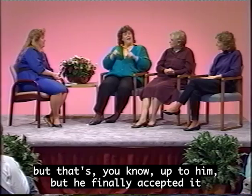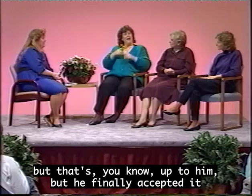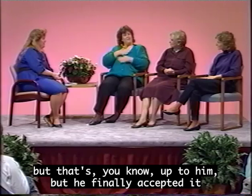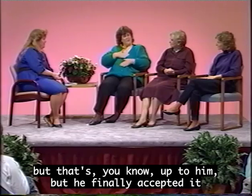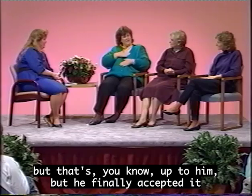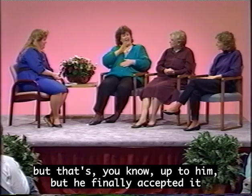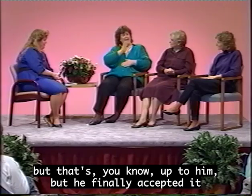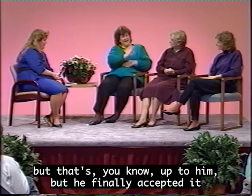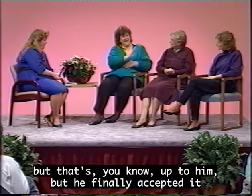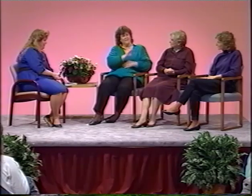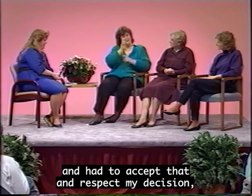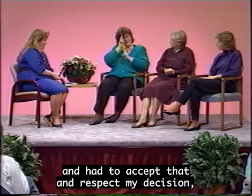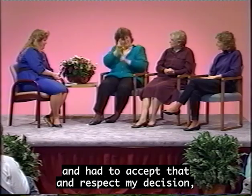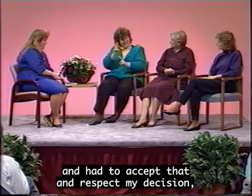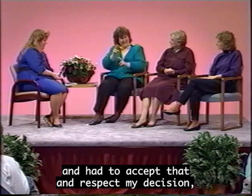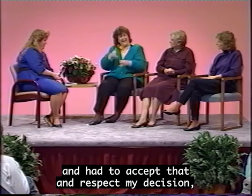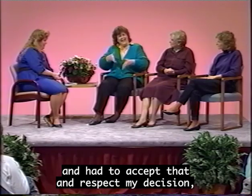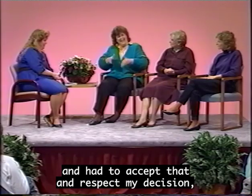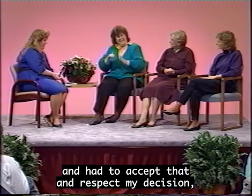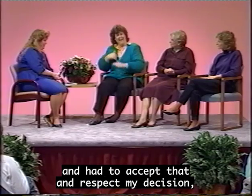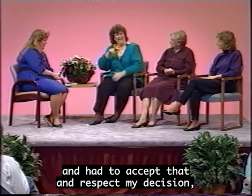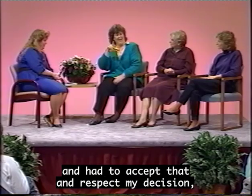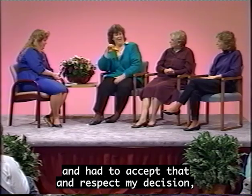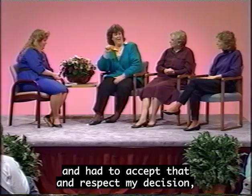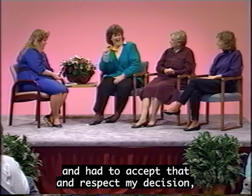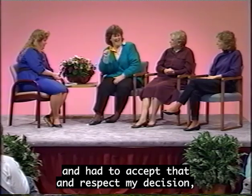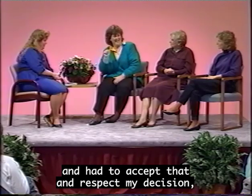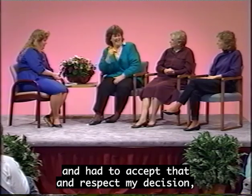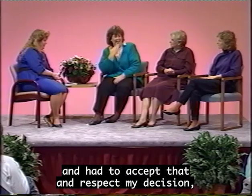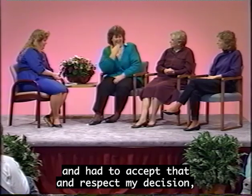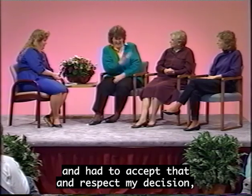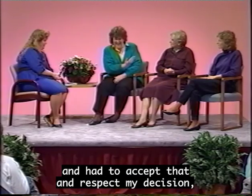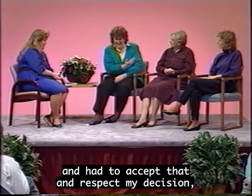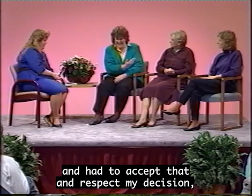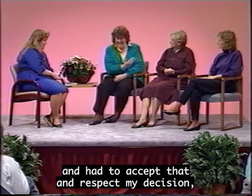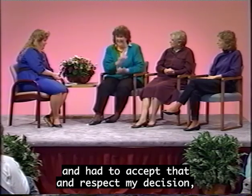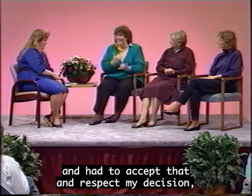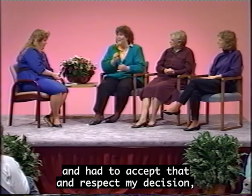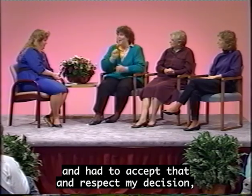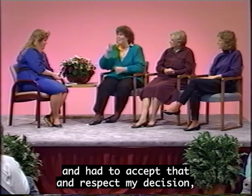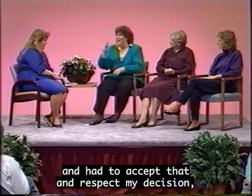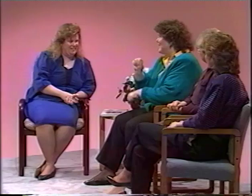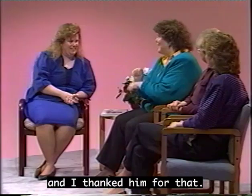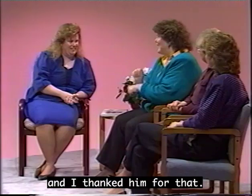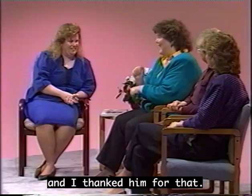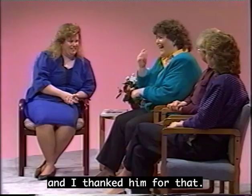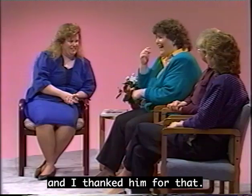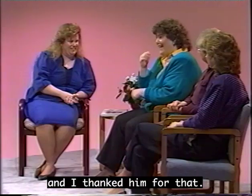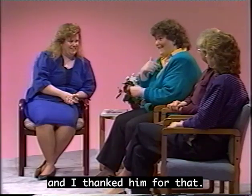But he finally accepted it and had to accept that and respect my decision, and I thanked him for